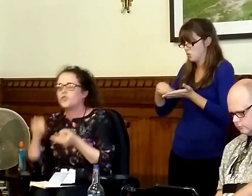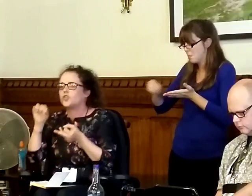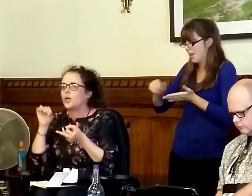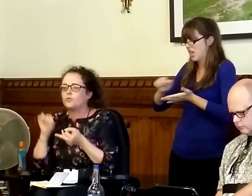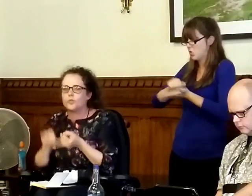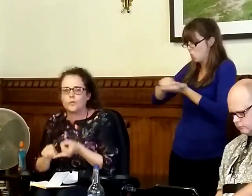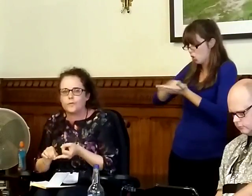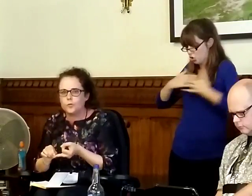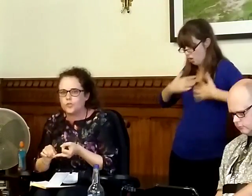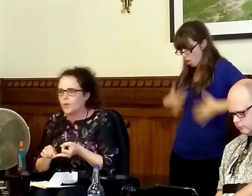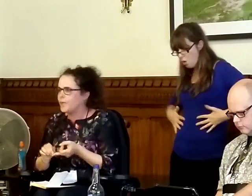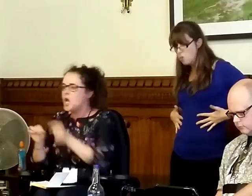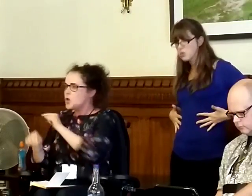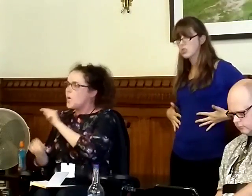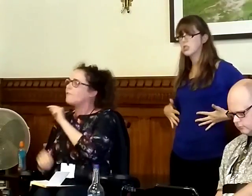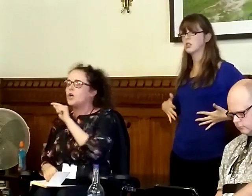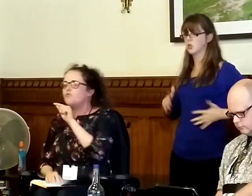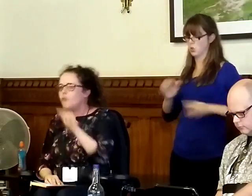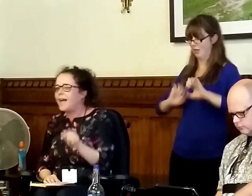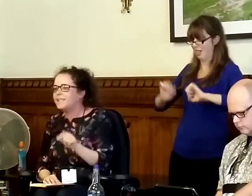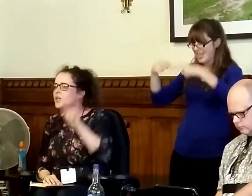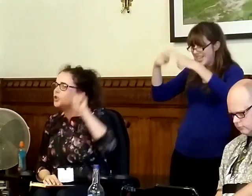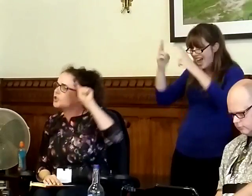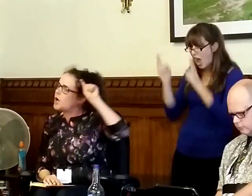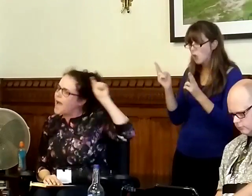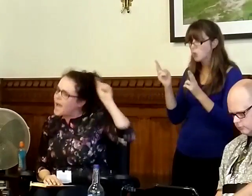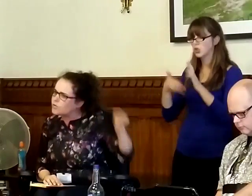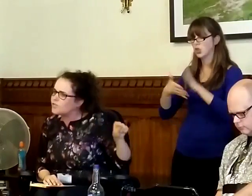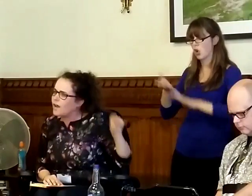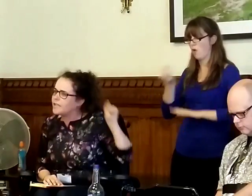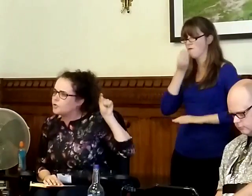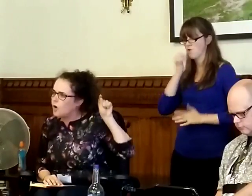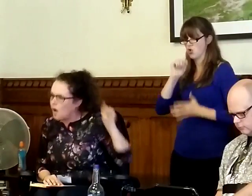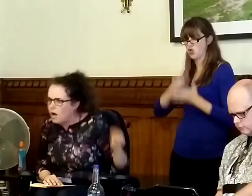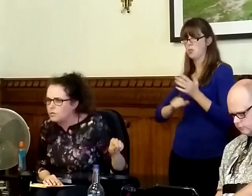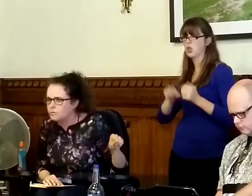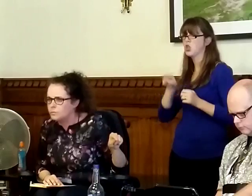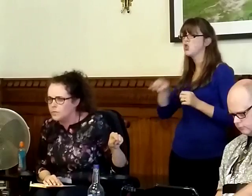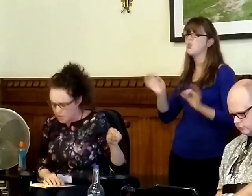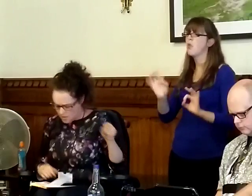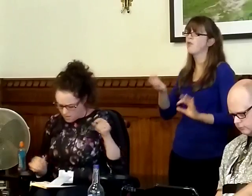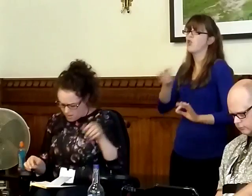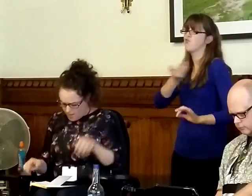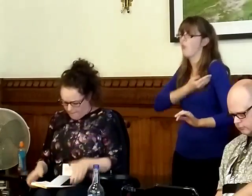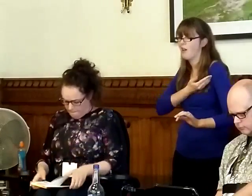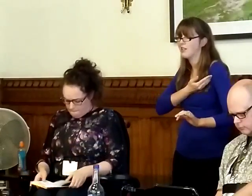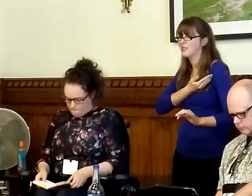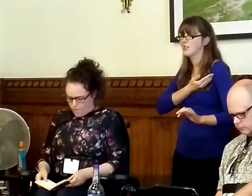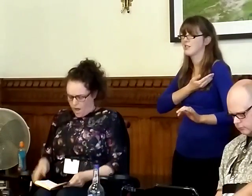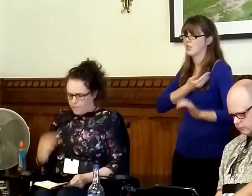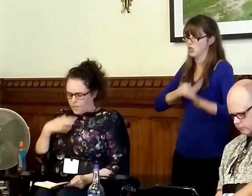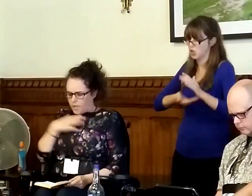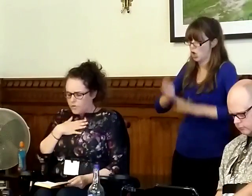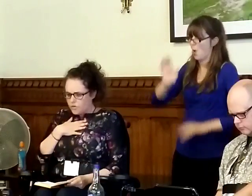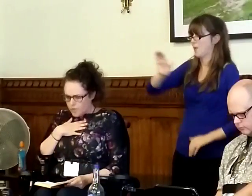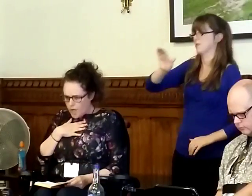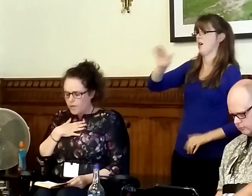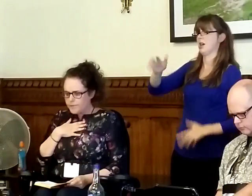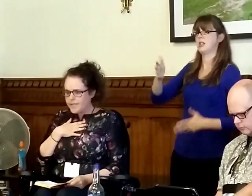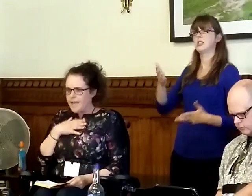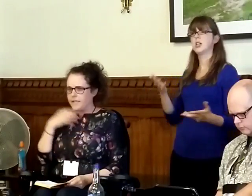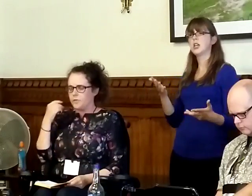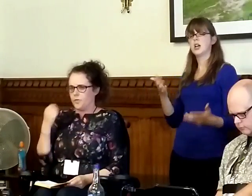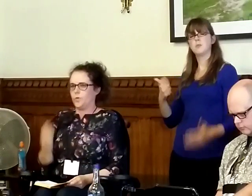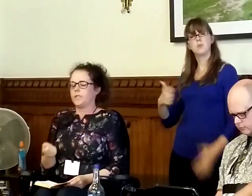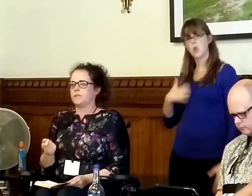clean your house, to go and do your food shopping. You have no right to go outside your home. I'm